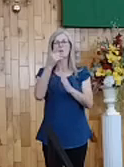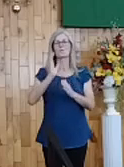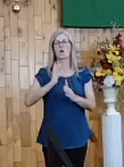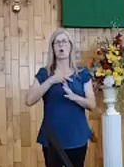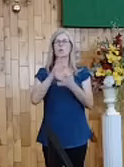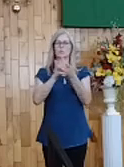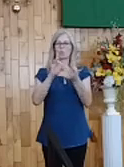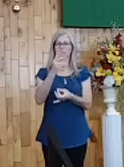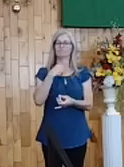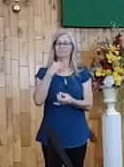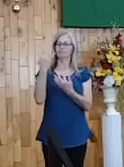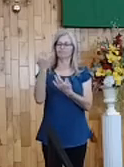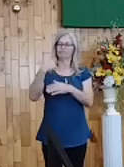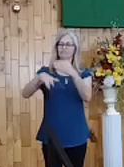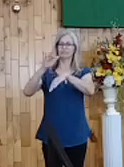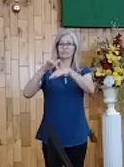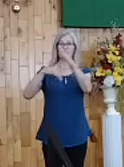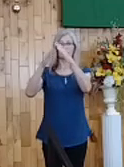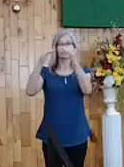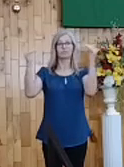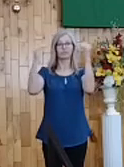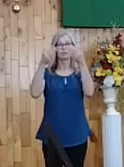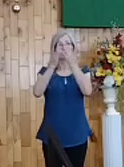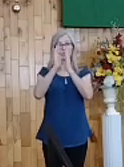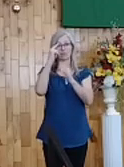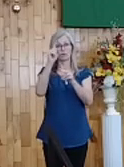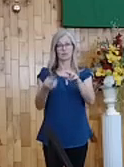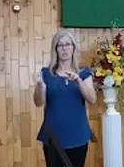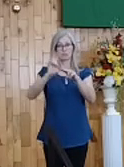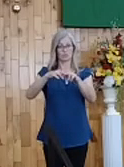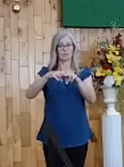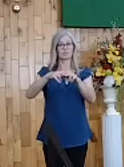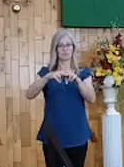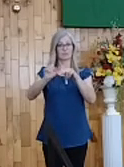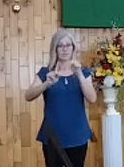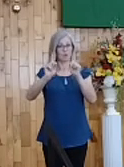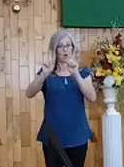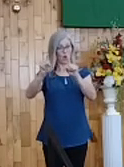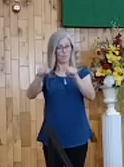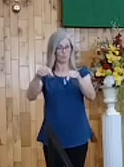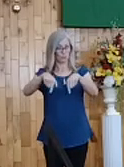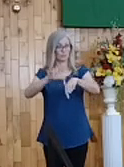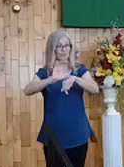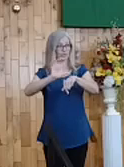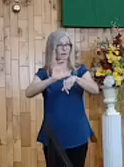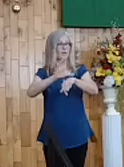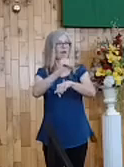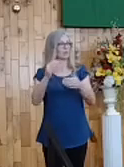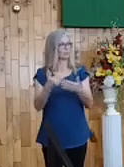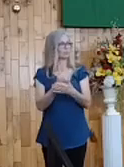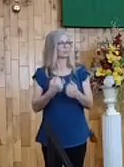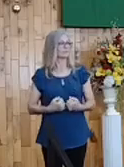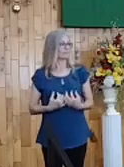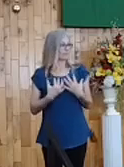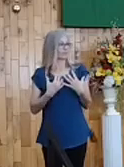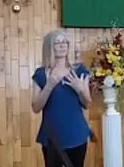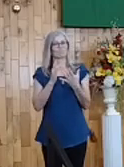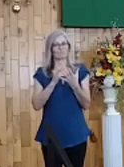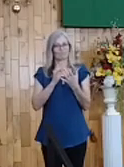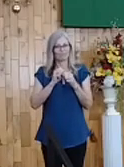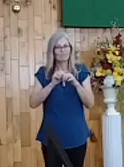in purgatory. We pray for an increase in attendance to our chapel and a renewed spirit of our service